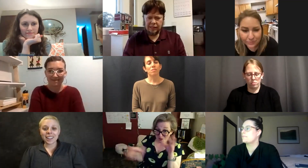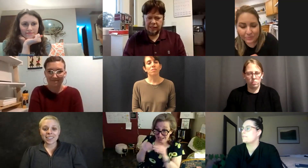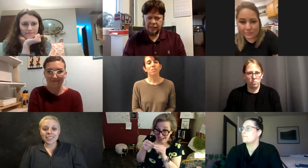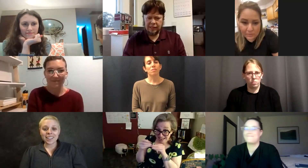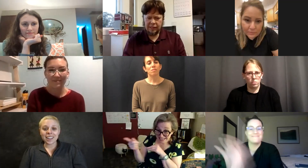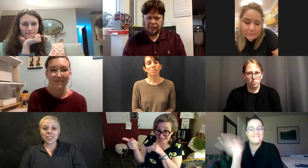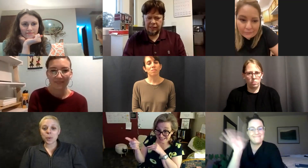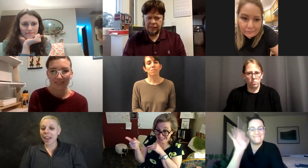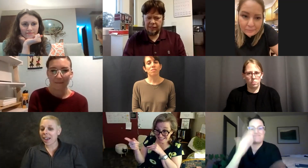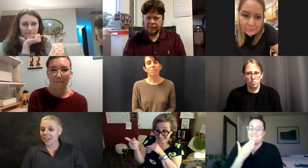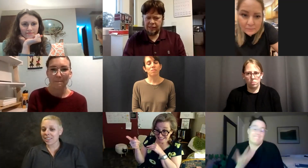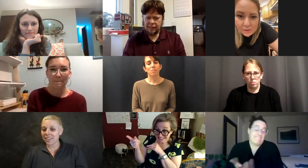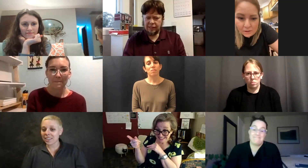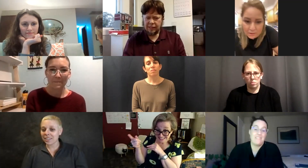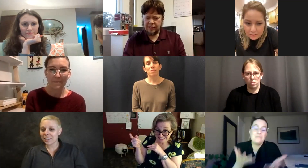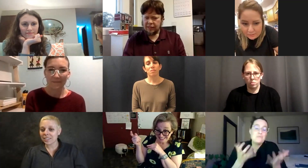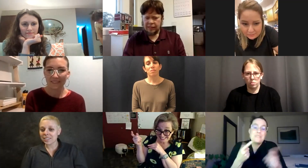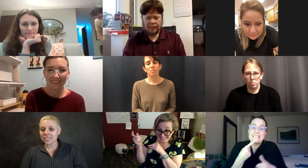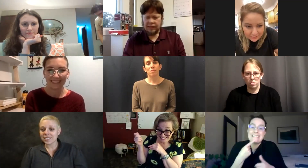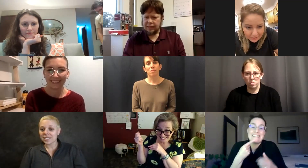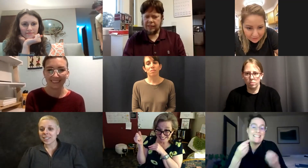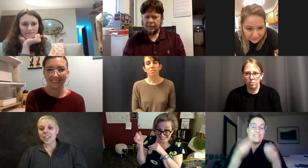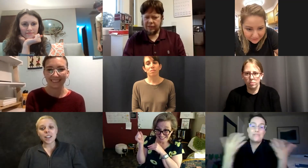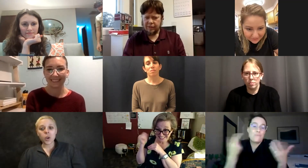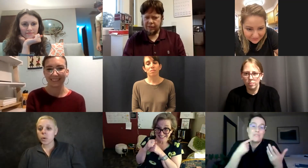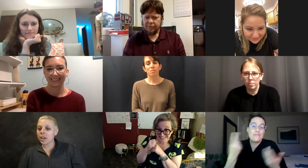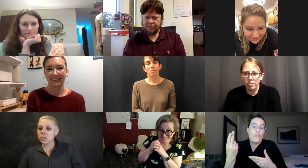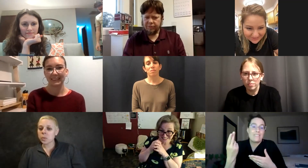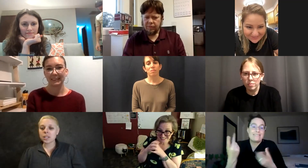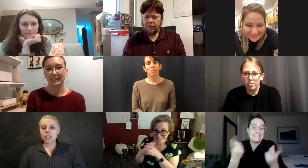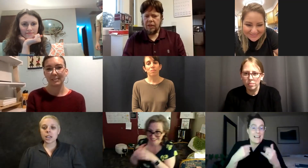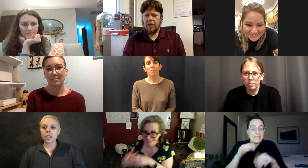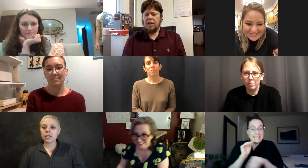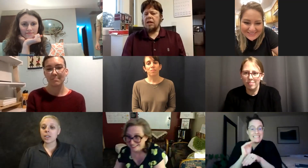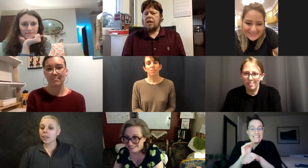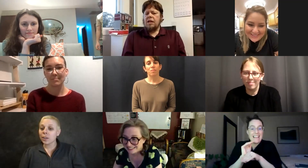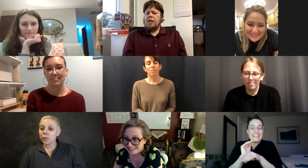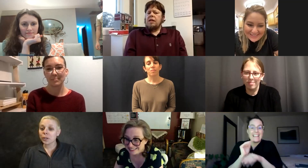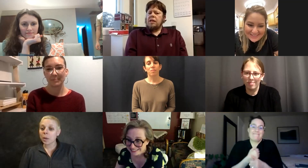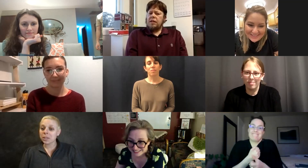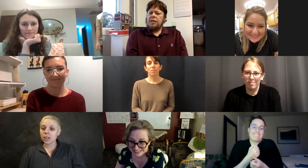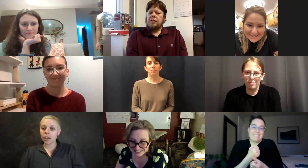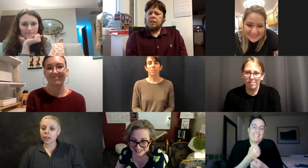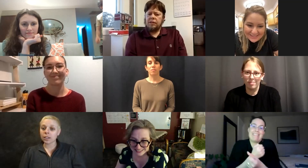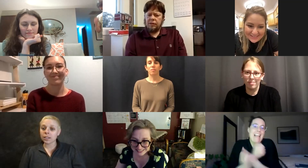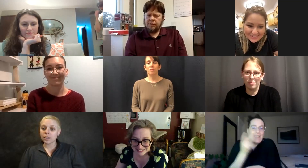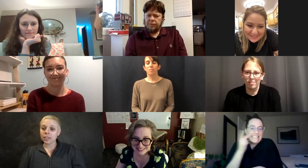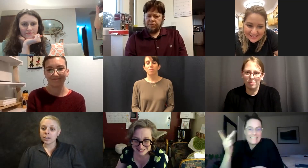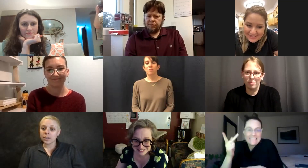Anna. Do you want to add anything? No, I just want to say thank you for coming